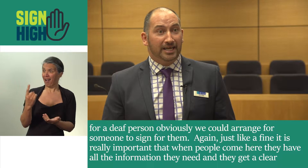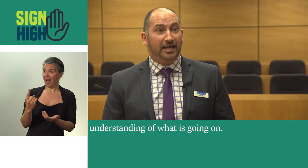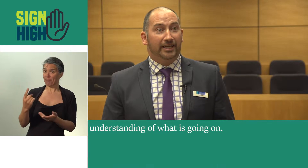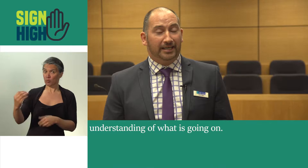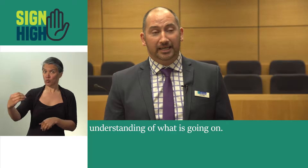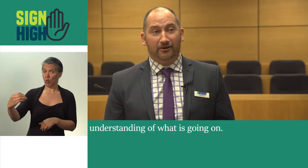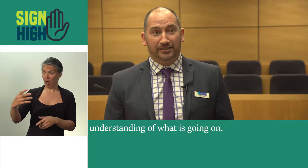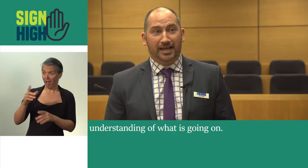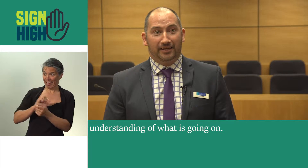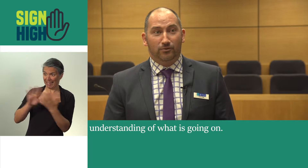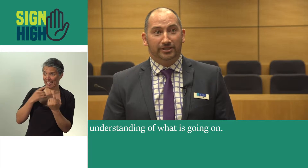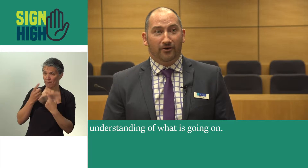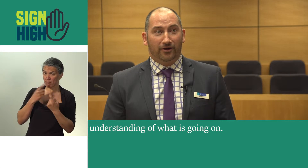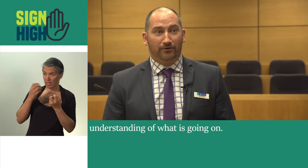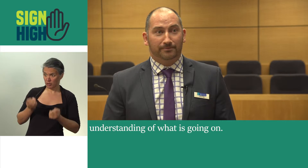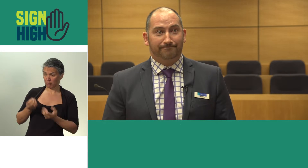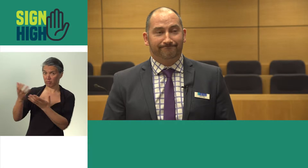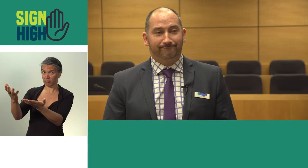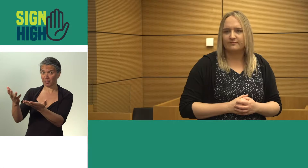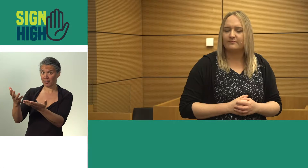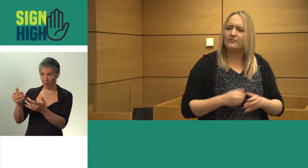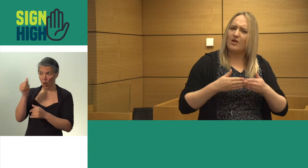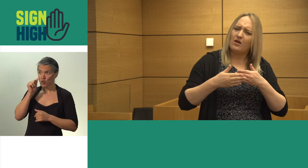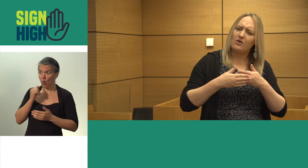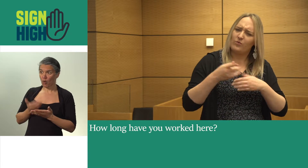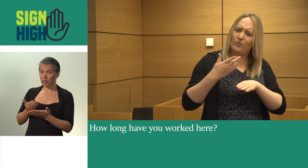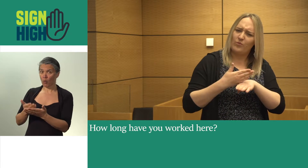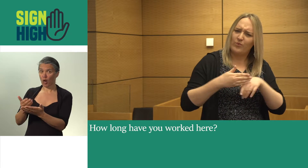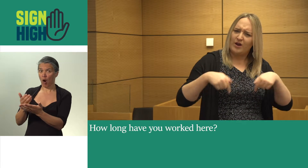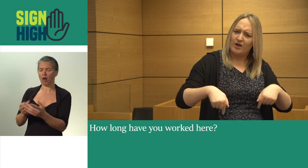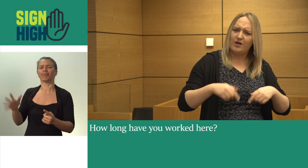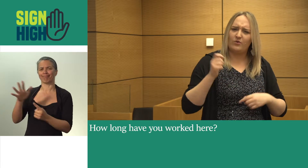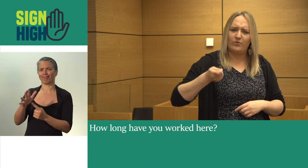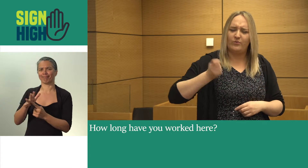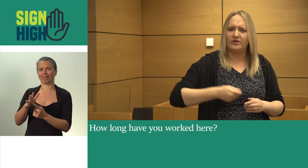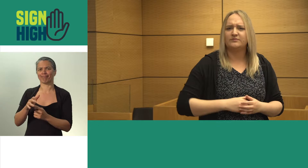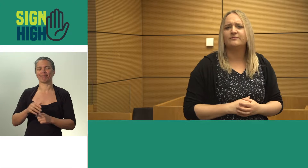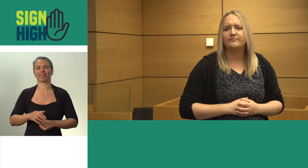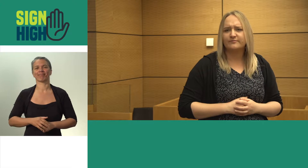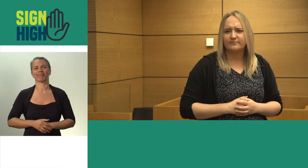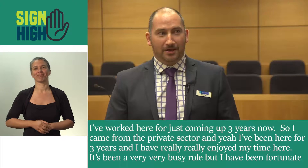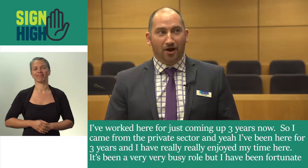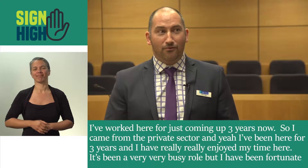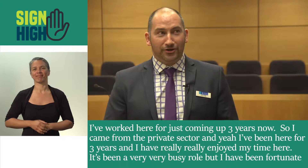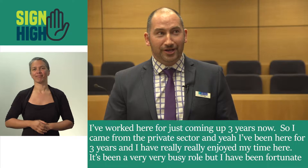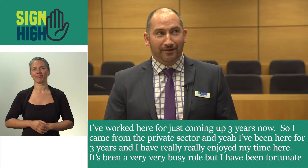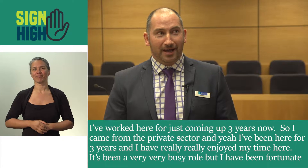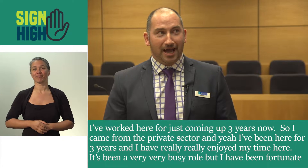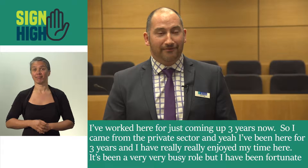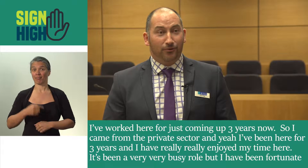and they get a clear understanding of what's going on. How long have you worked here? I've worked here for